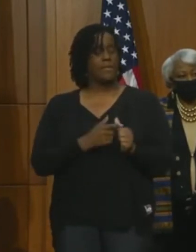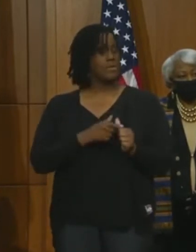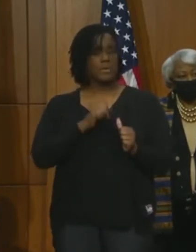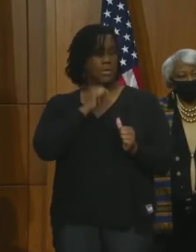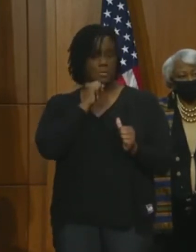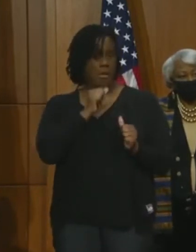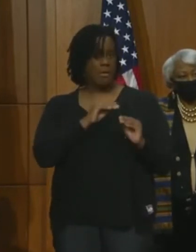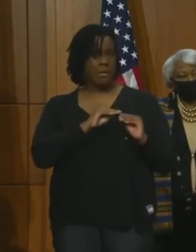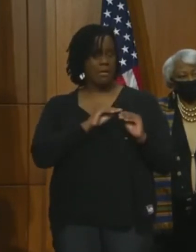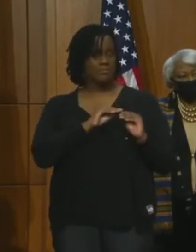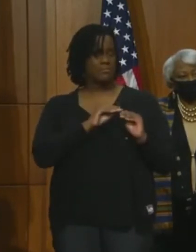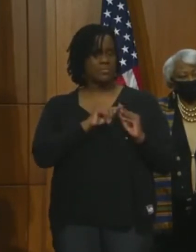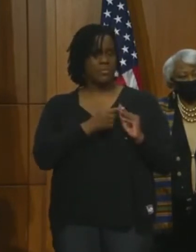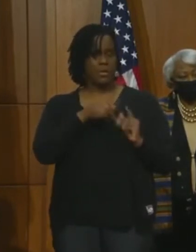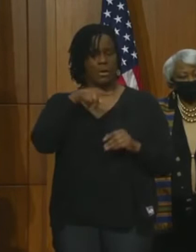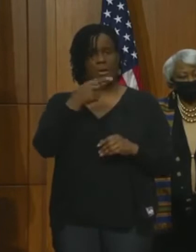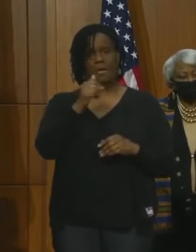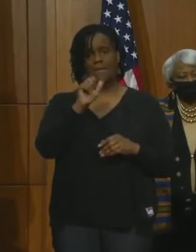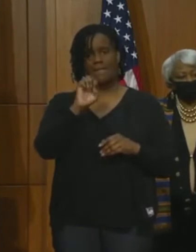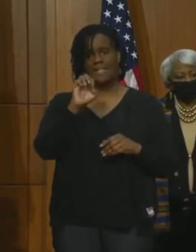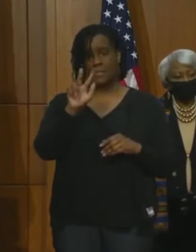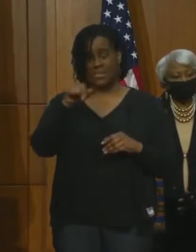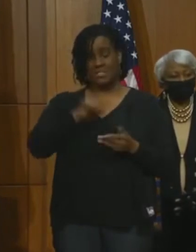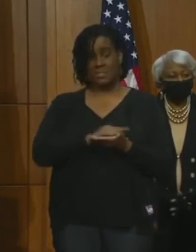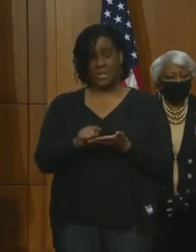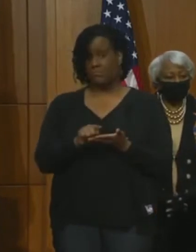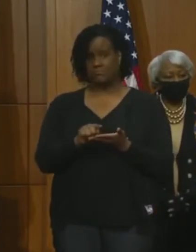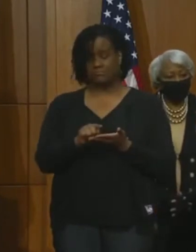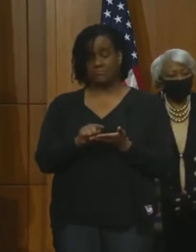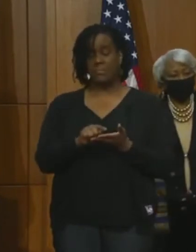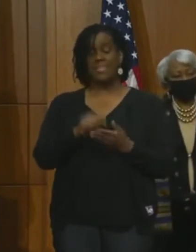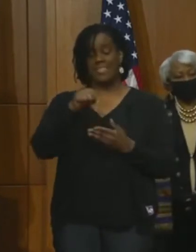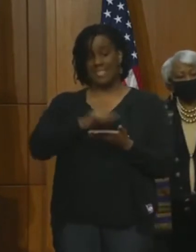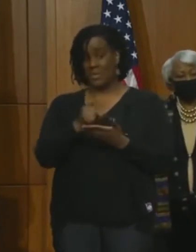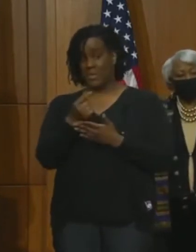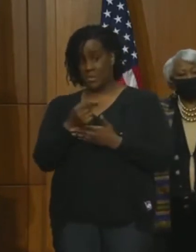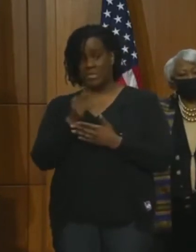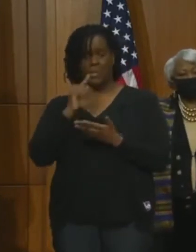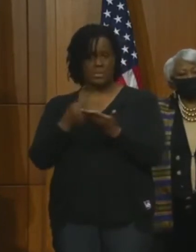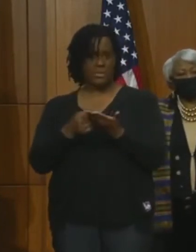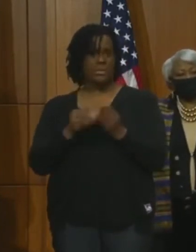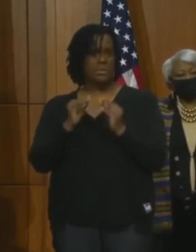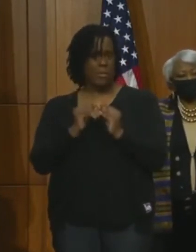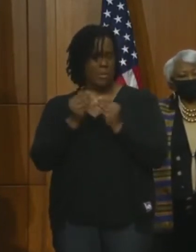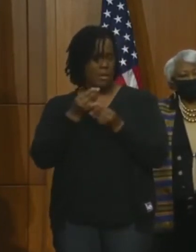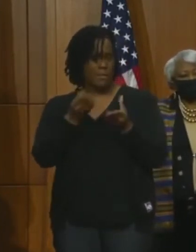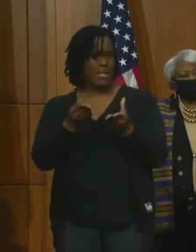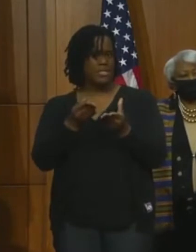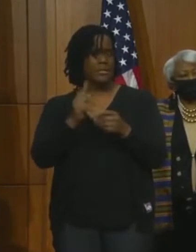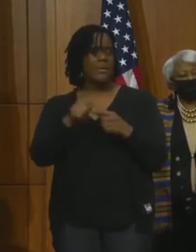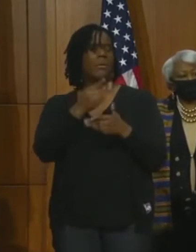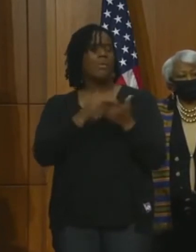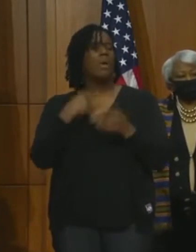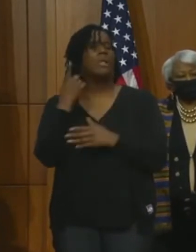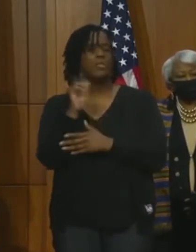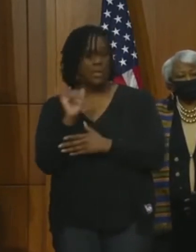phase 3 this week. On Thursday, we'll have more to say about what phase 3 would look like in the coming